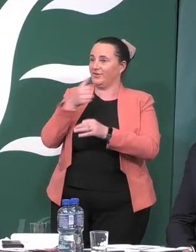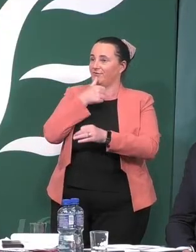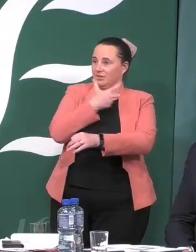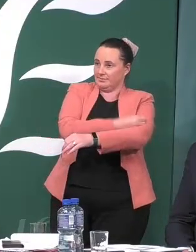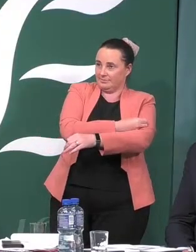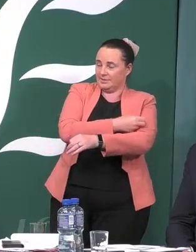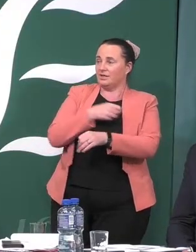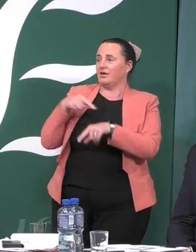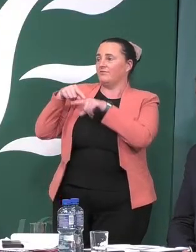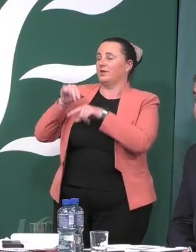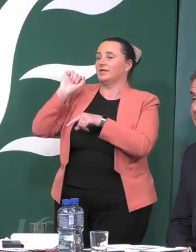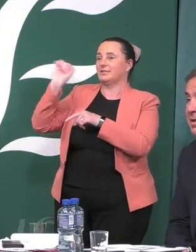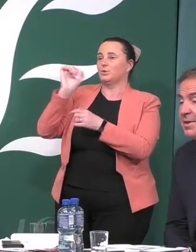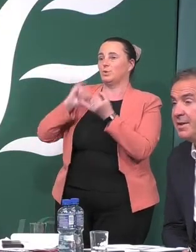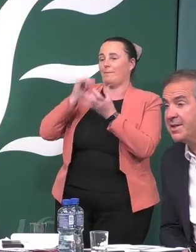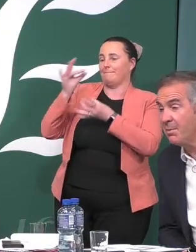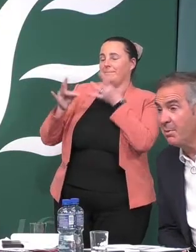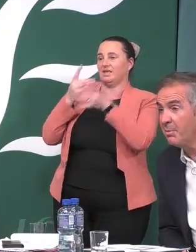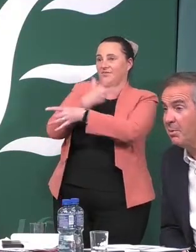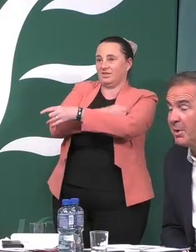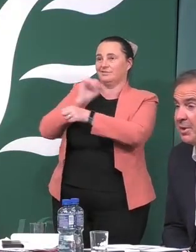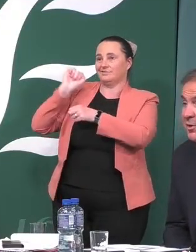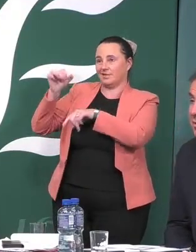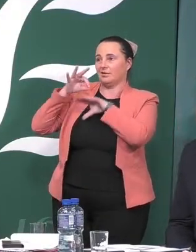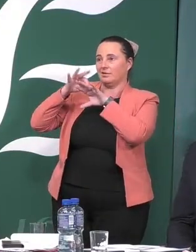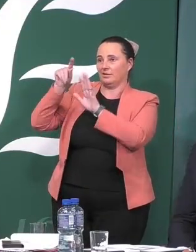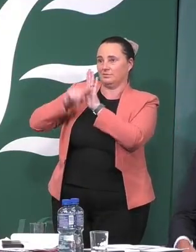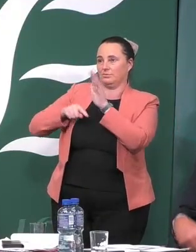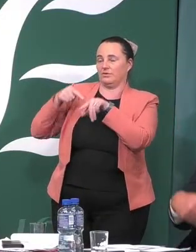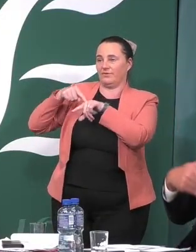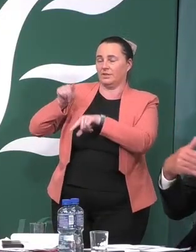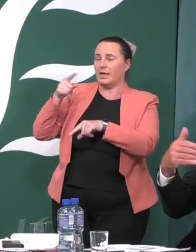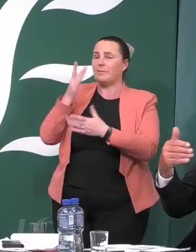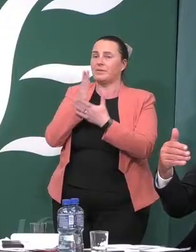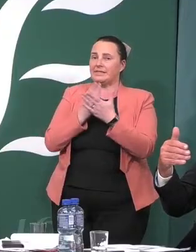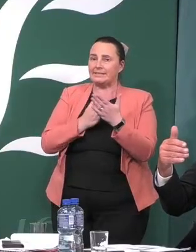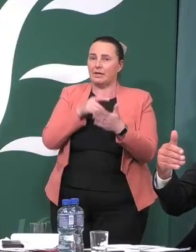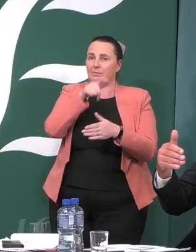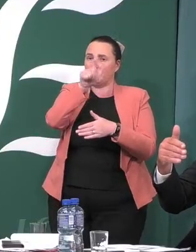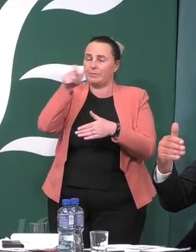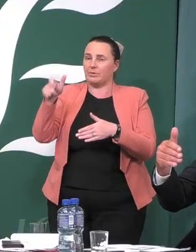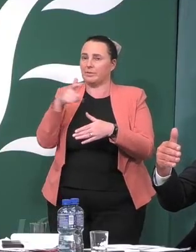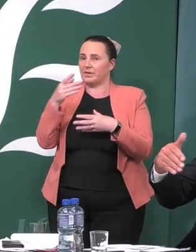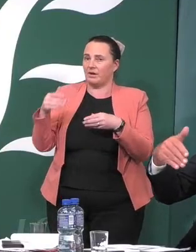the manufacturer's guidance around that. That's what we're working to. There may be people, say, getting